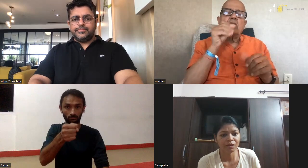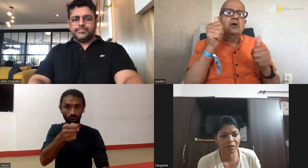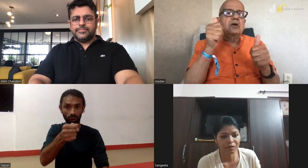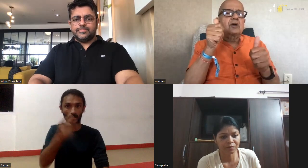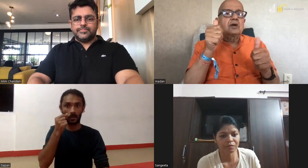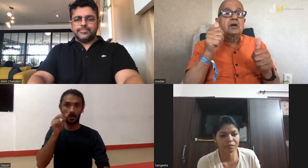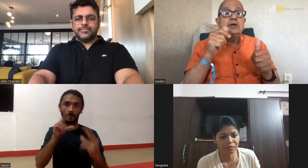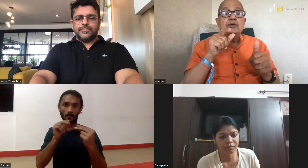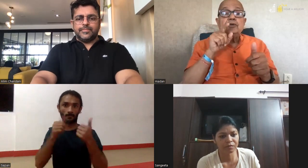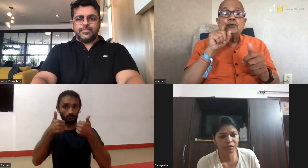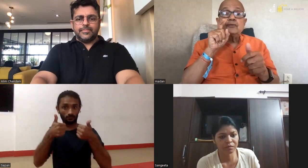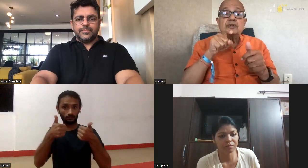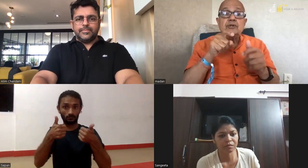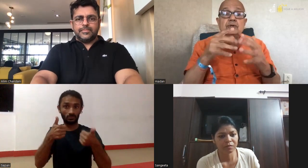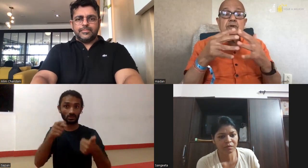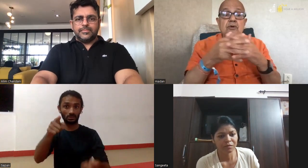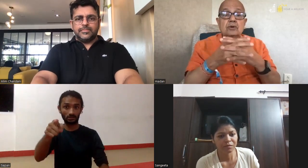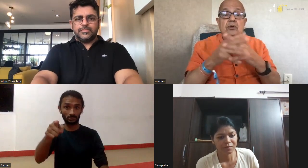Great.